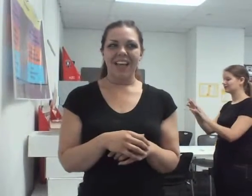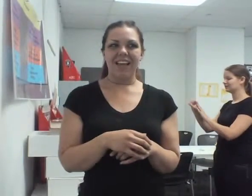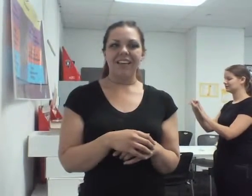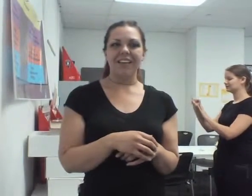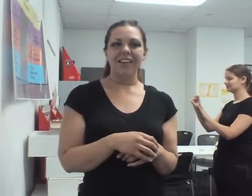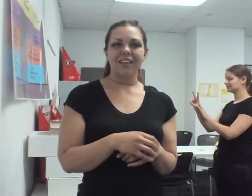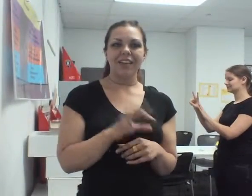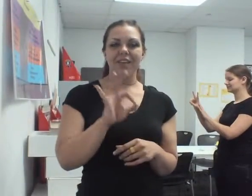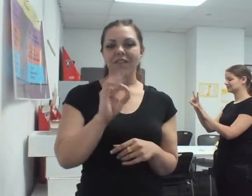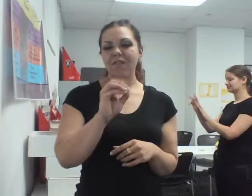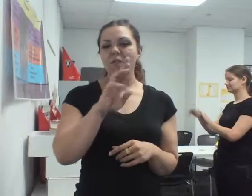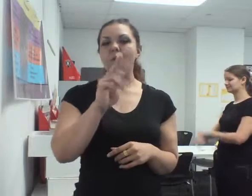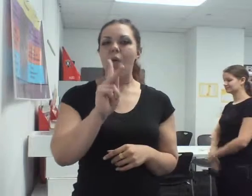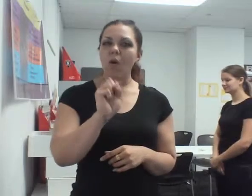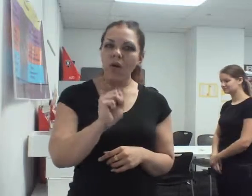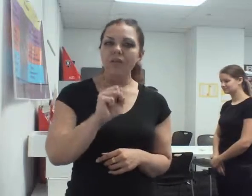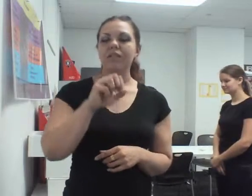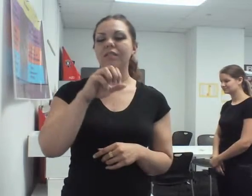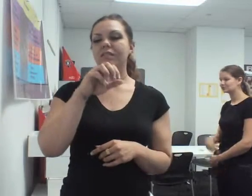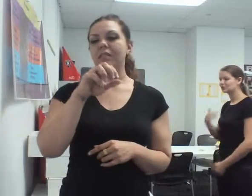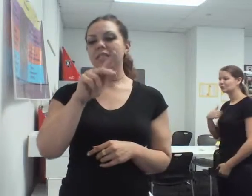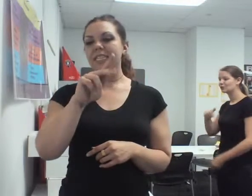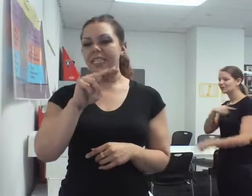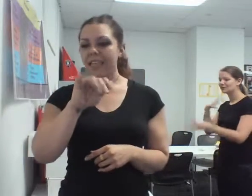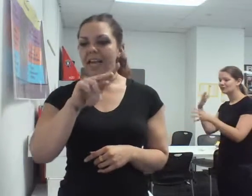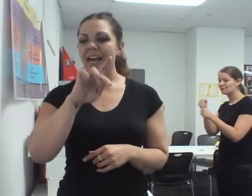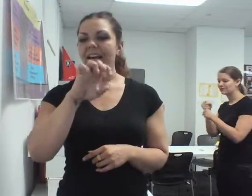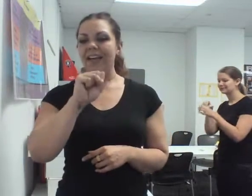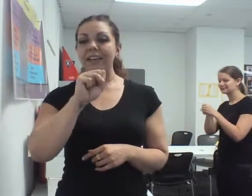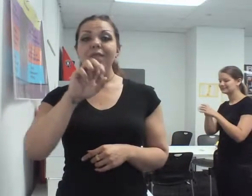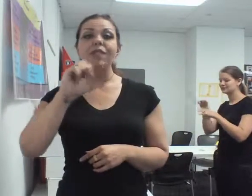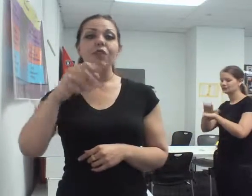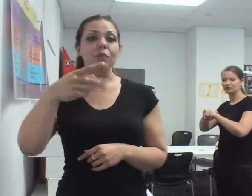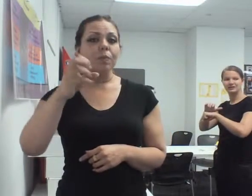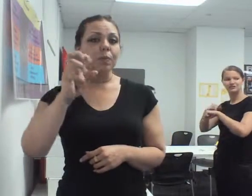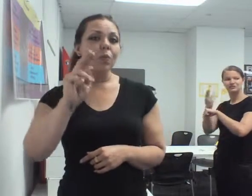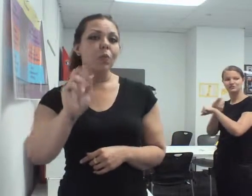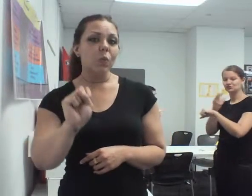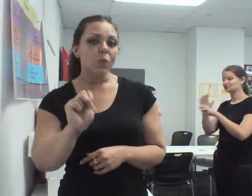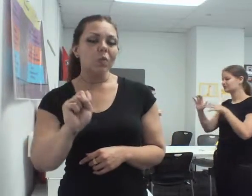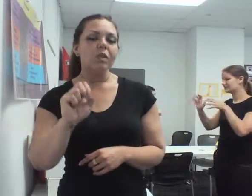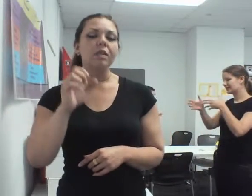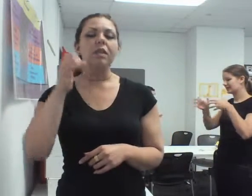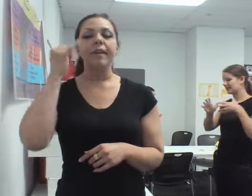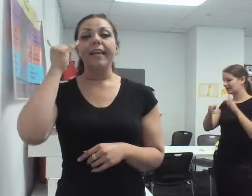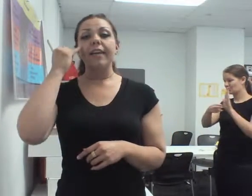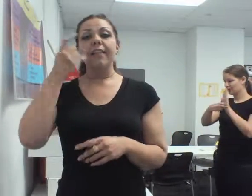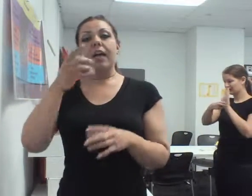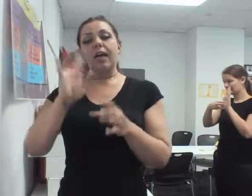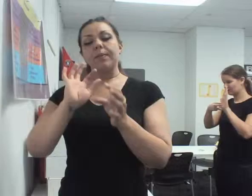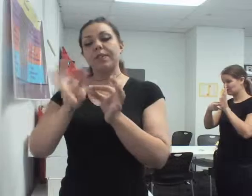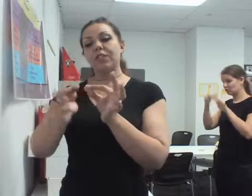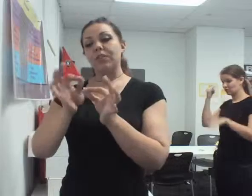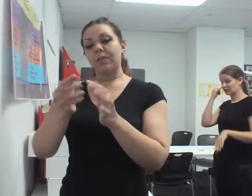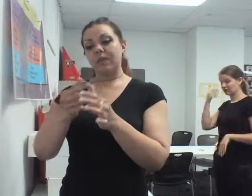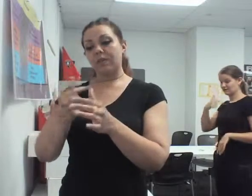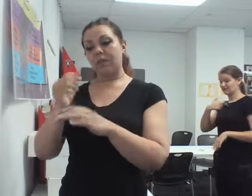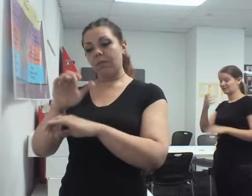English using the category label. If I'm interpreting from English into ASL and someone